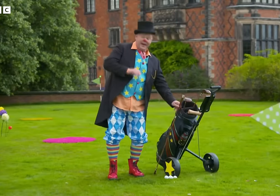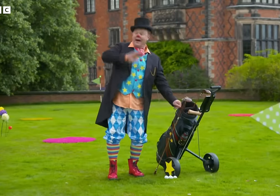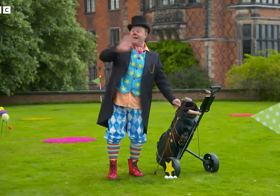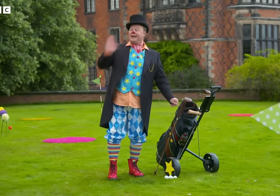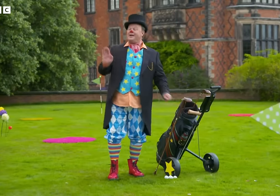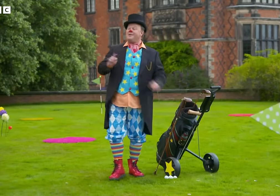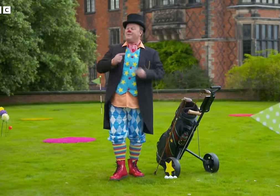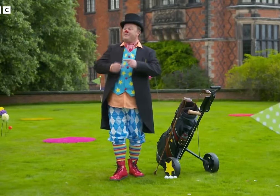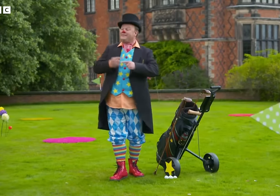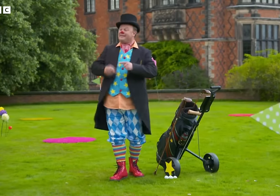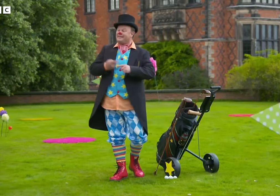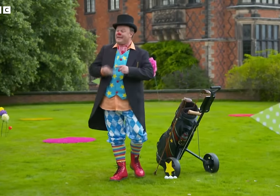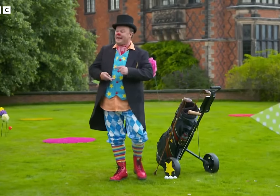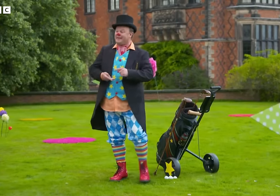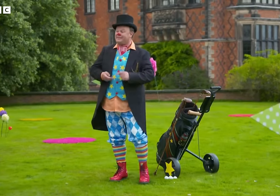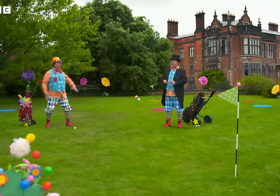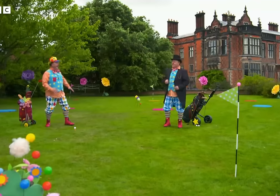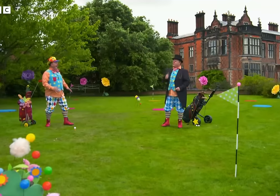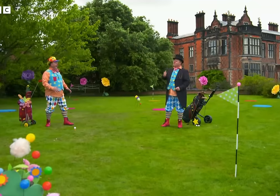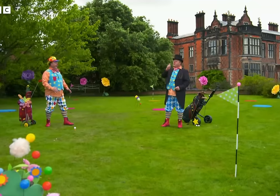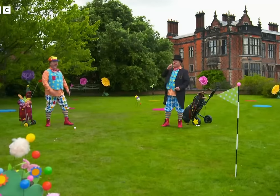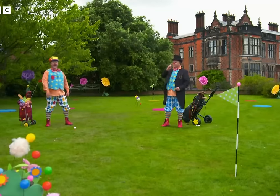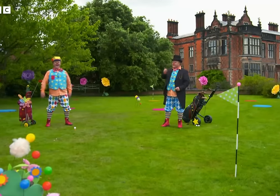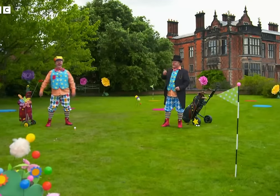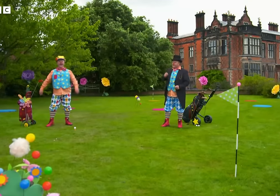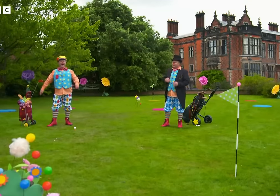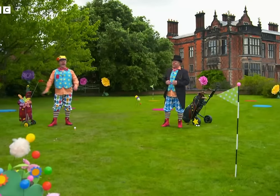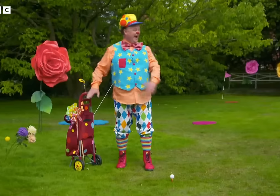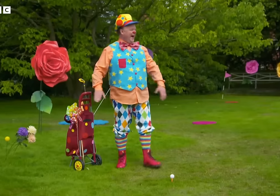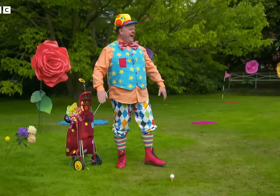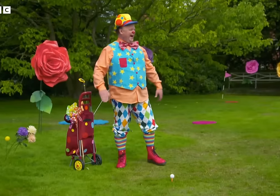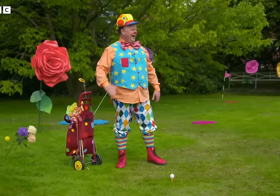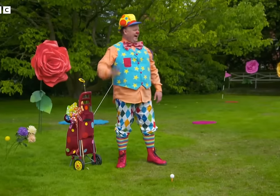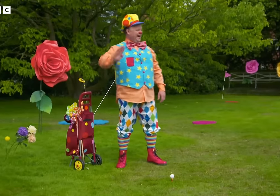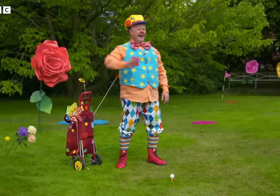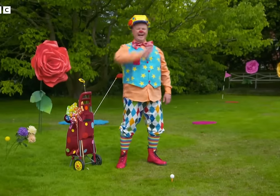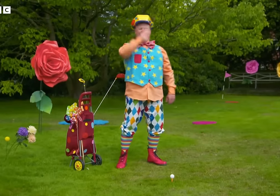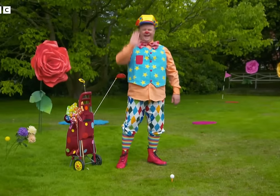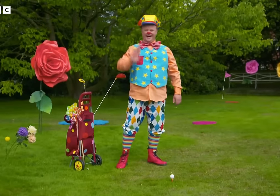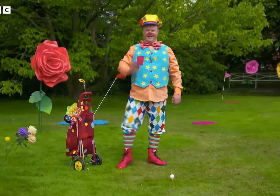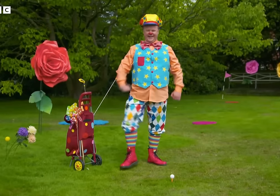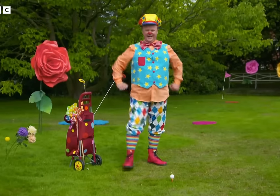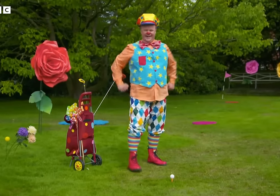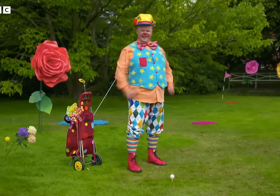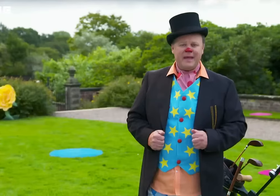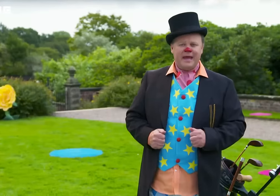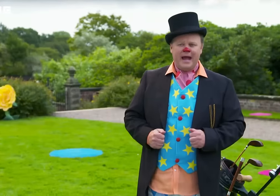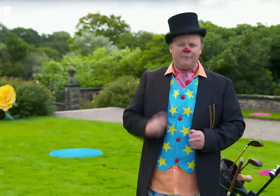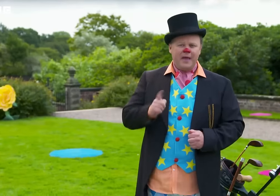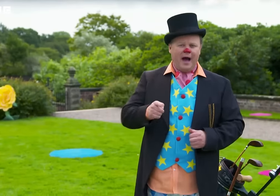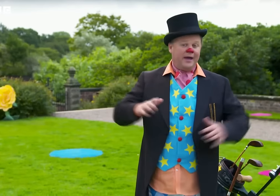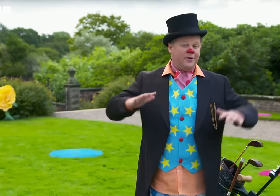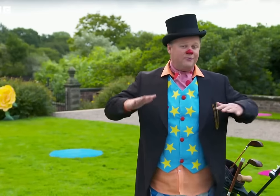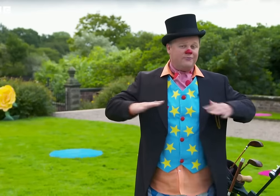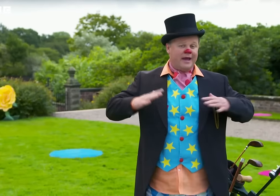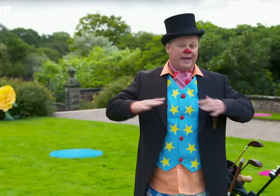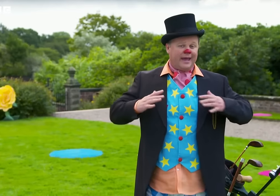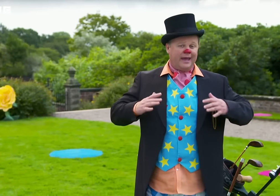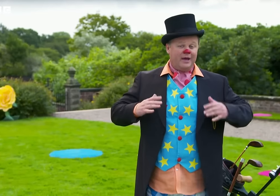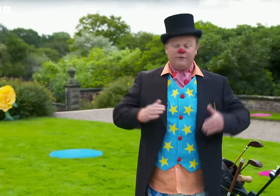Oh! Hello, Mr. T. Good to see you. Oh, hello! Now, are you ready?